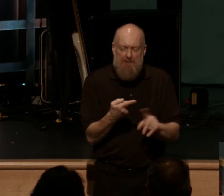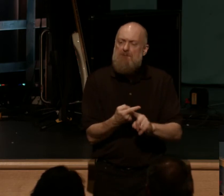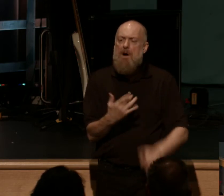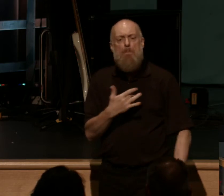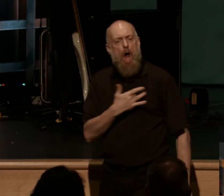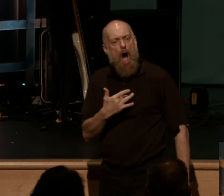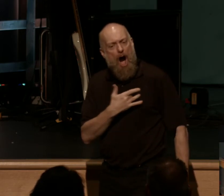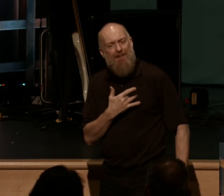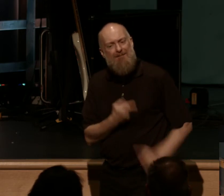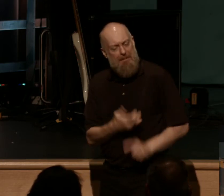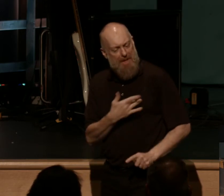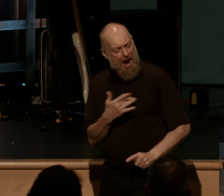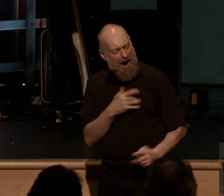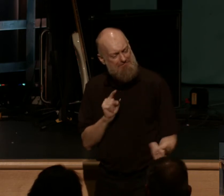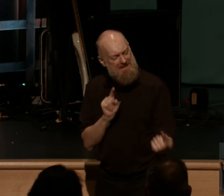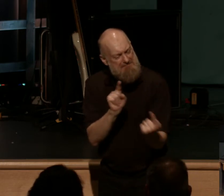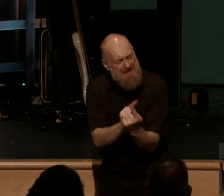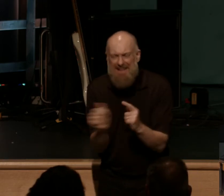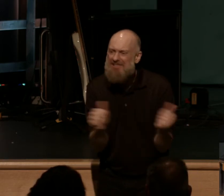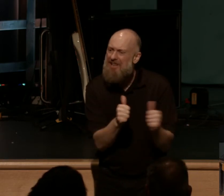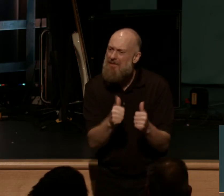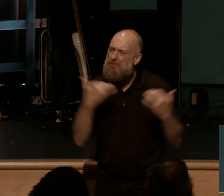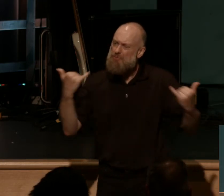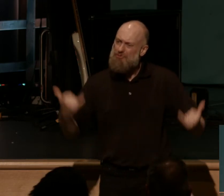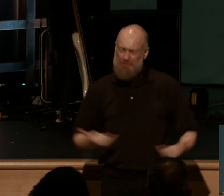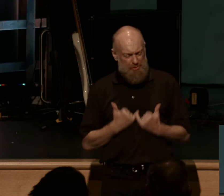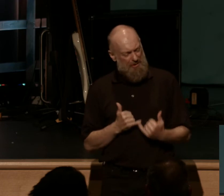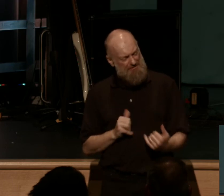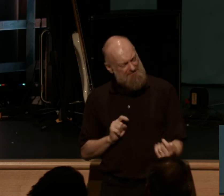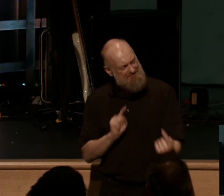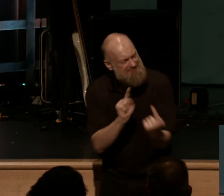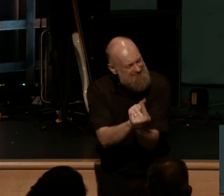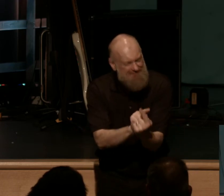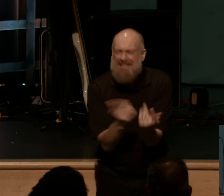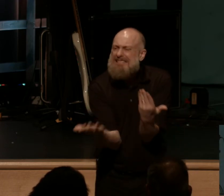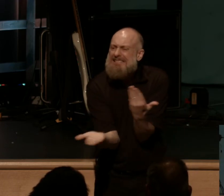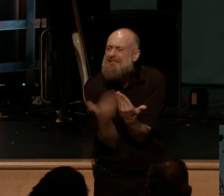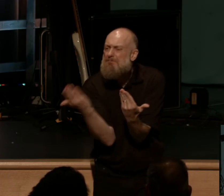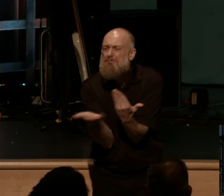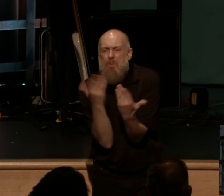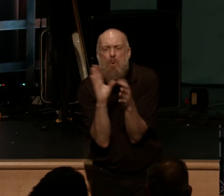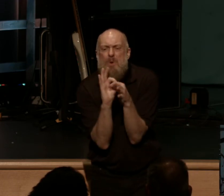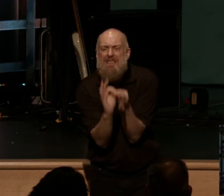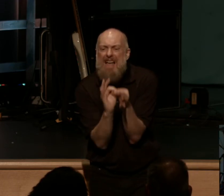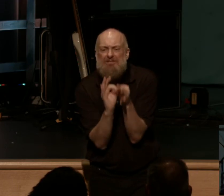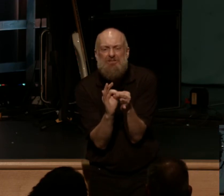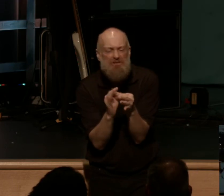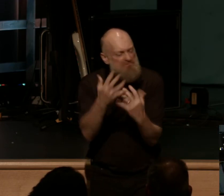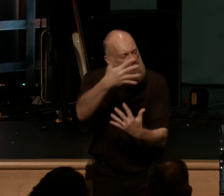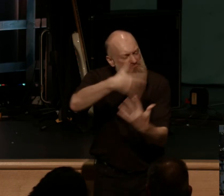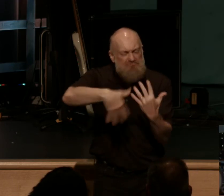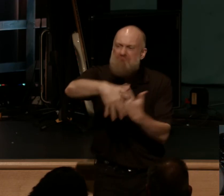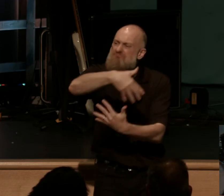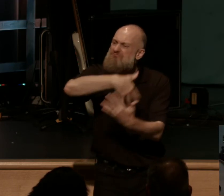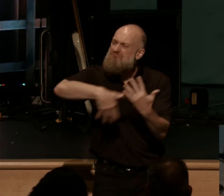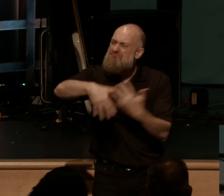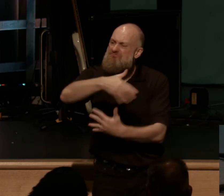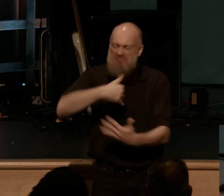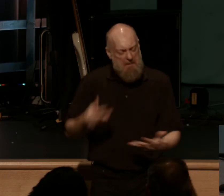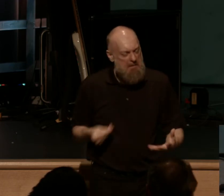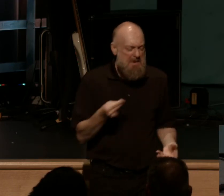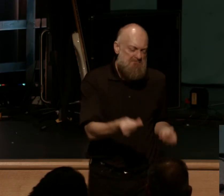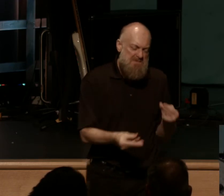sincerity. I love that. There was a joyfulness of the simplicity and sincerity found within their